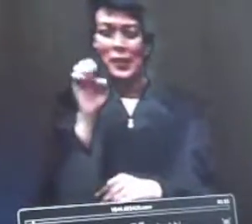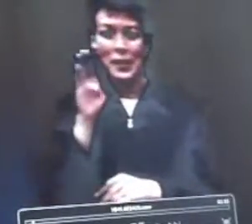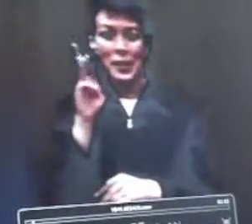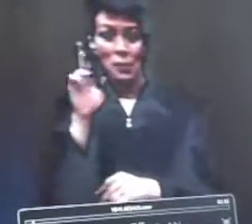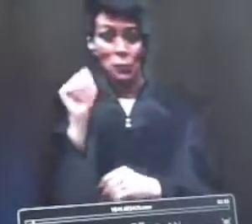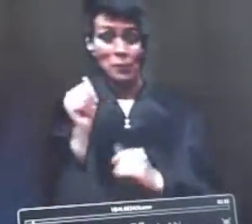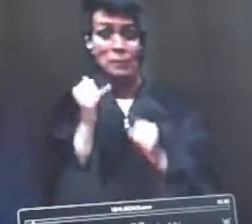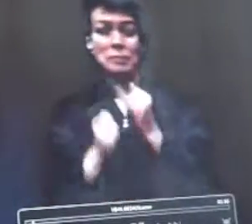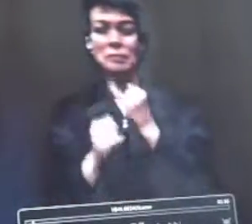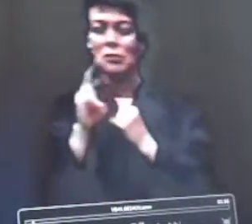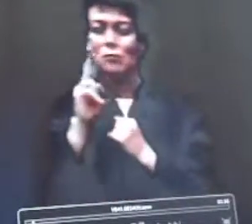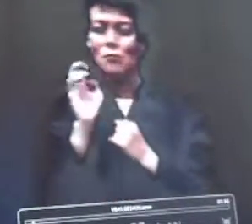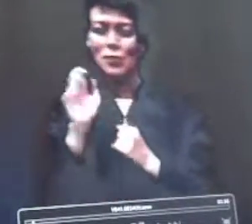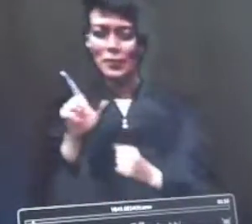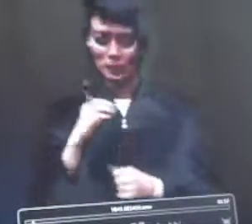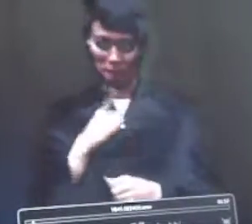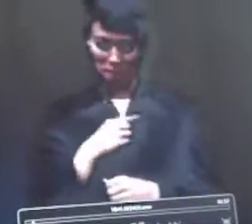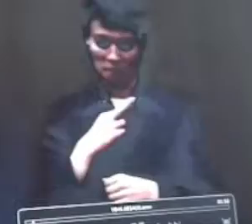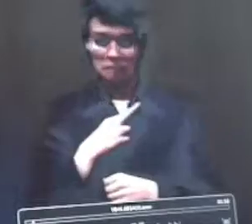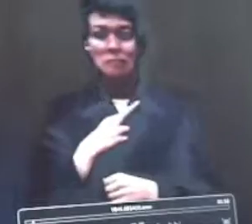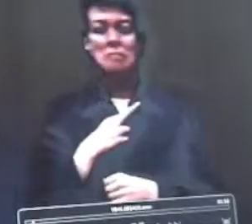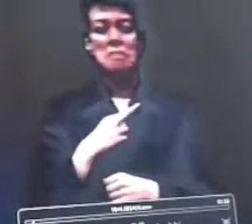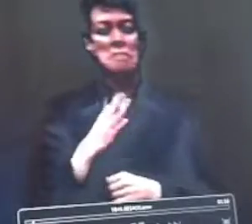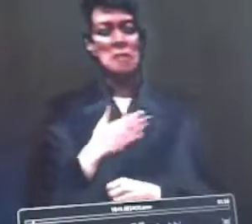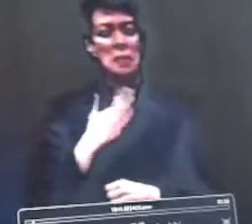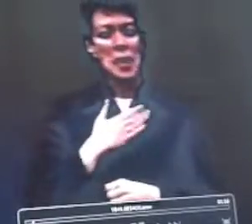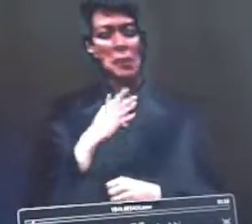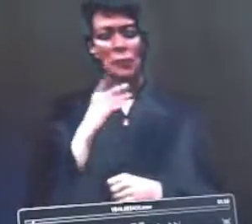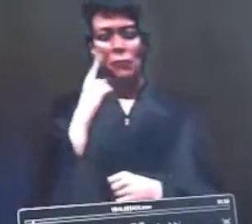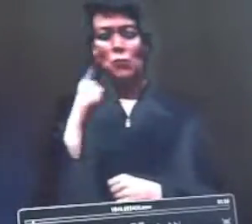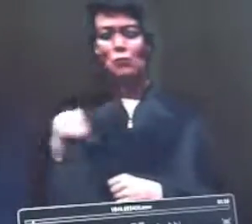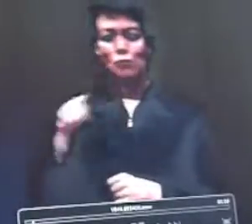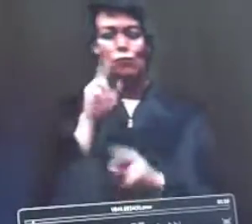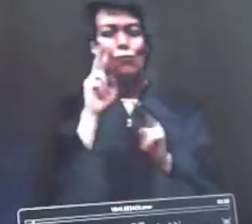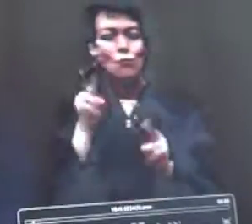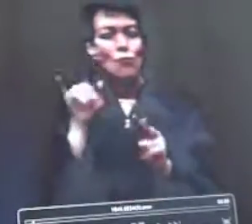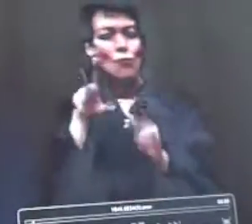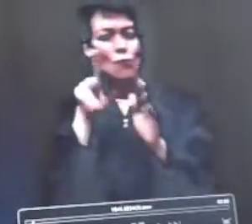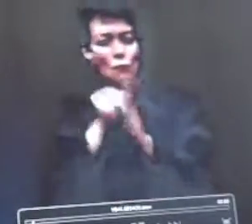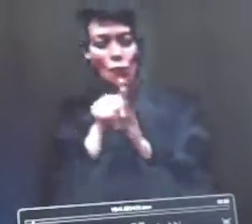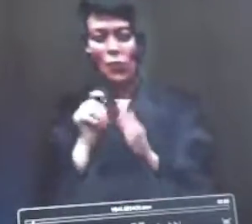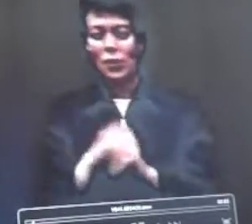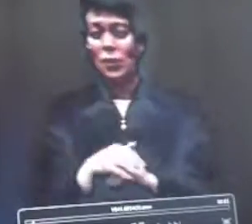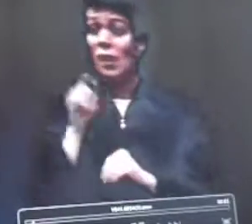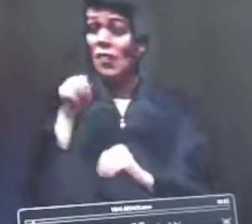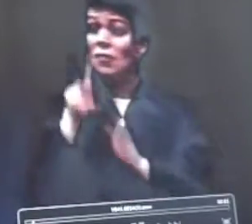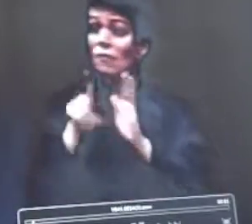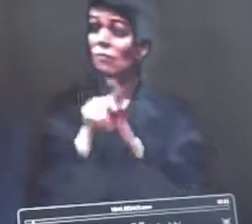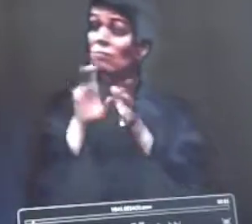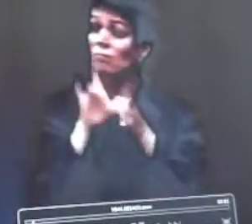Hello, my name is Deborah Russell. I'm happy you all are watching this